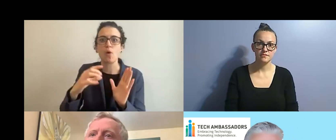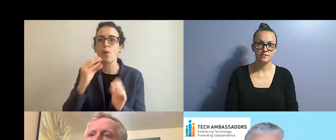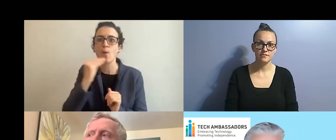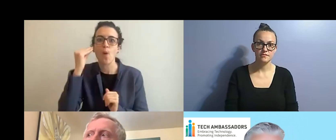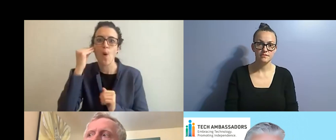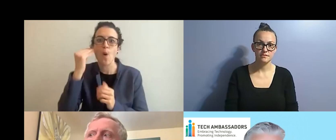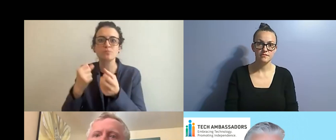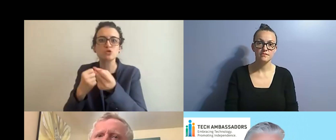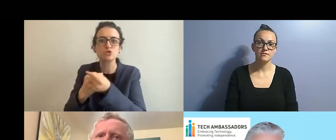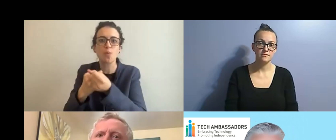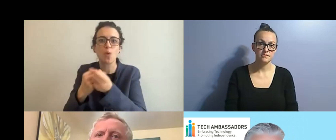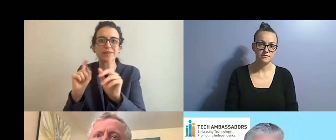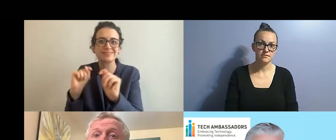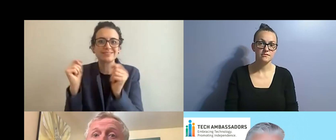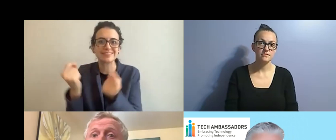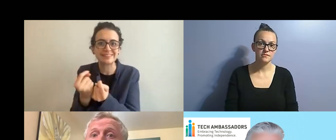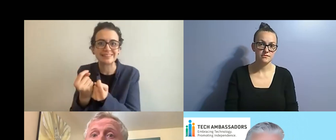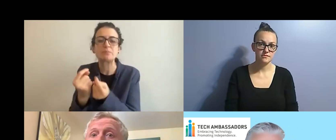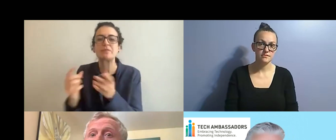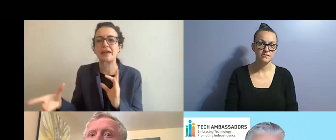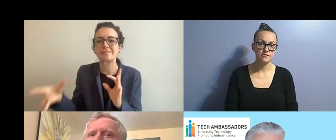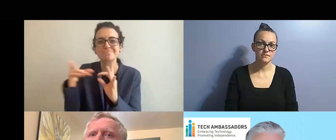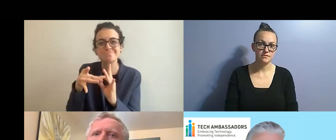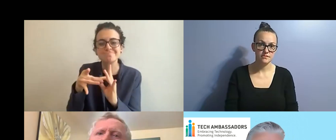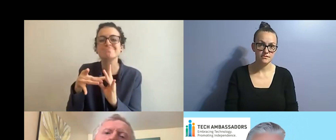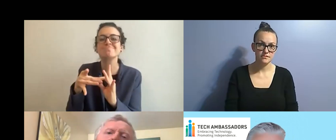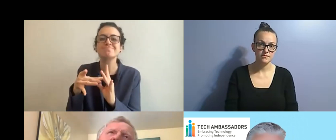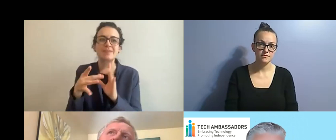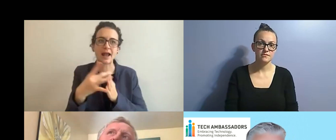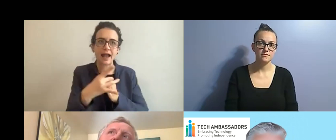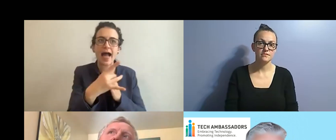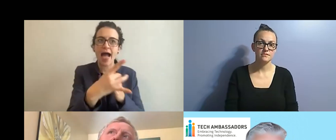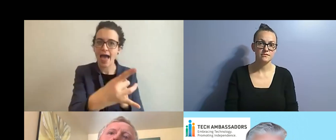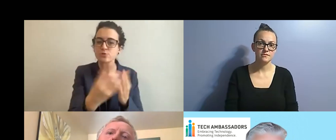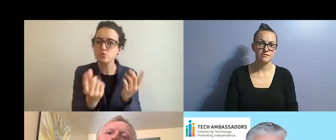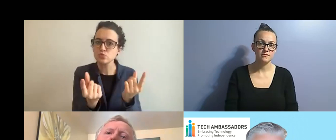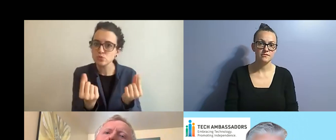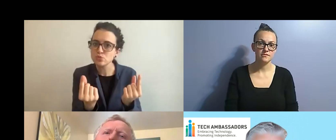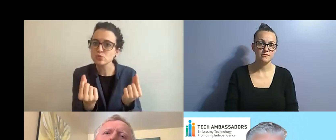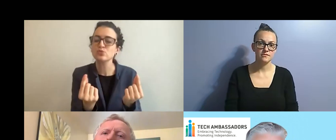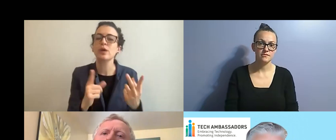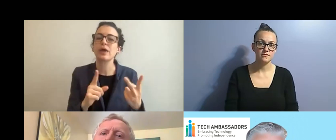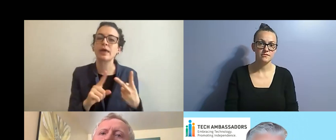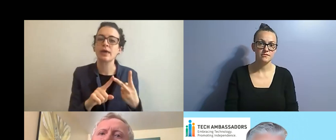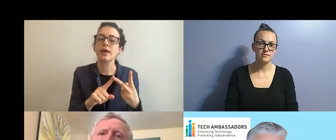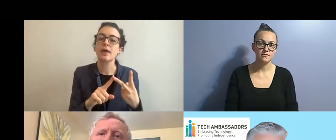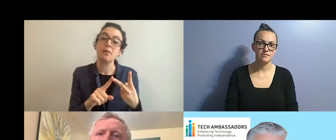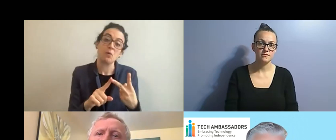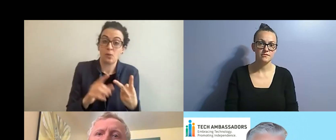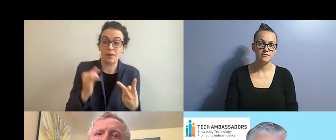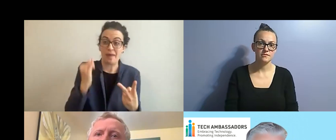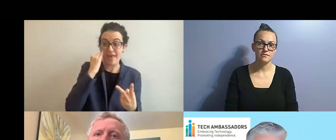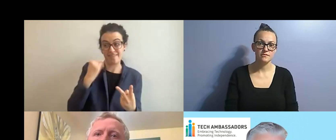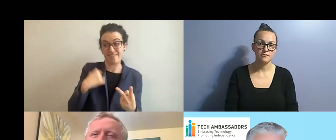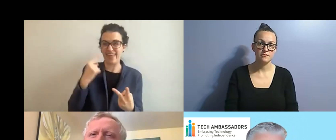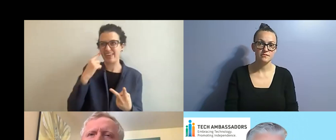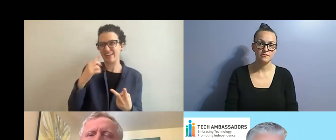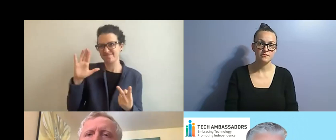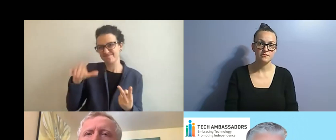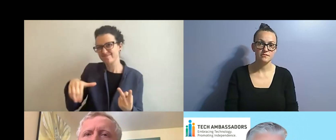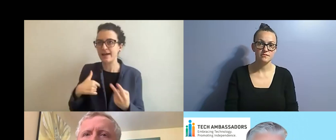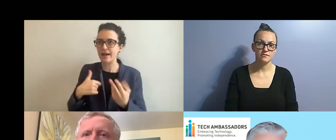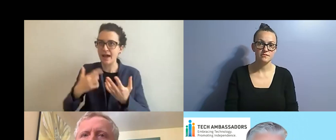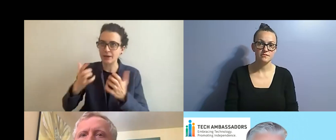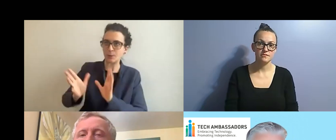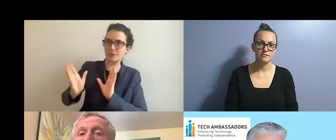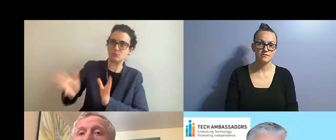on and guide you to do things. But if, let's just say, I don't want to talk to somebody today. No, I